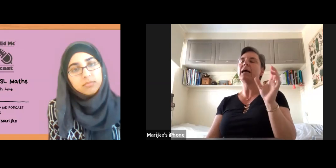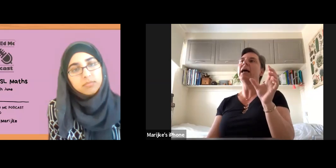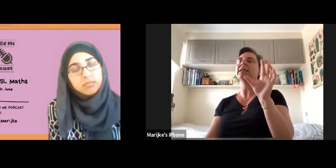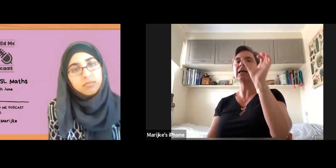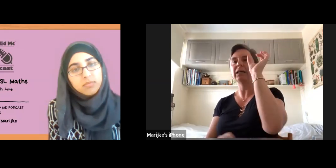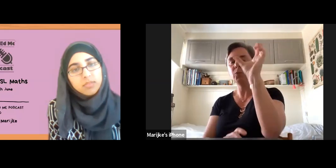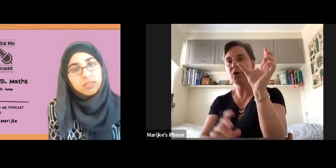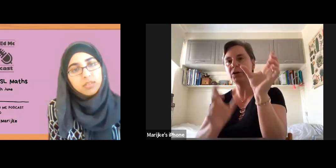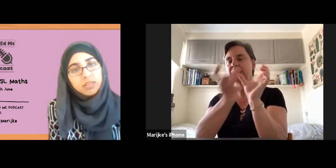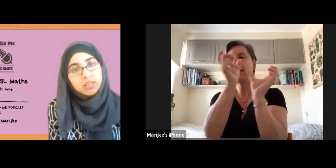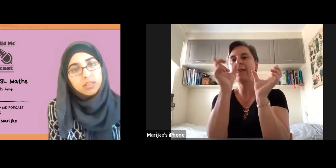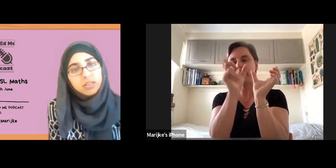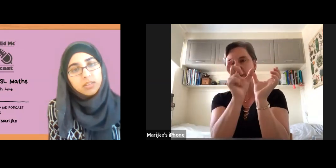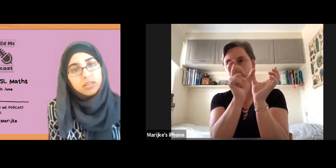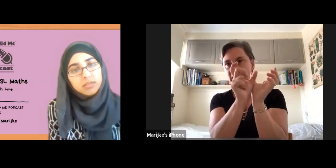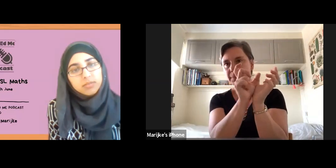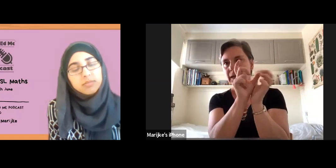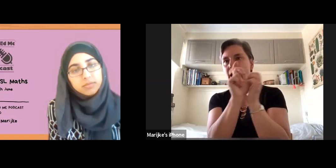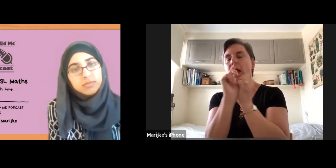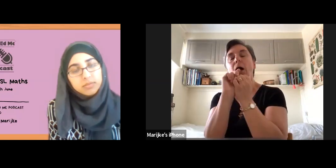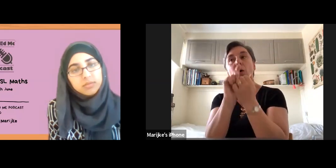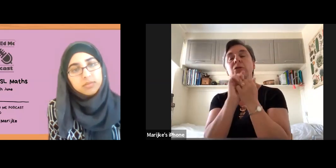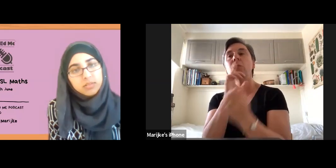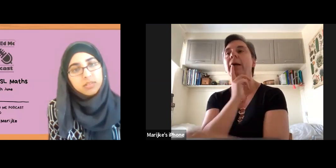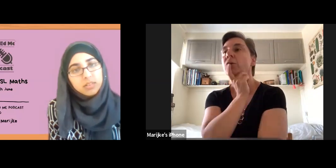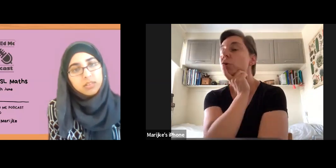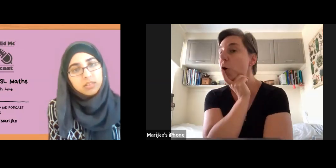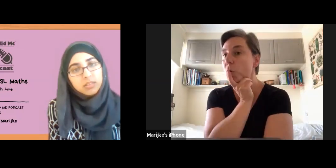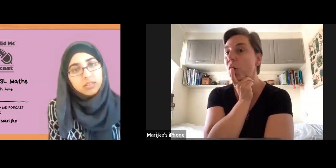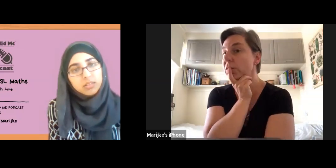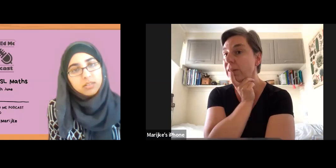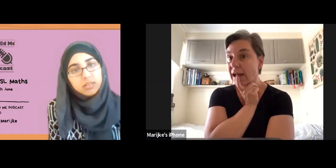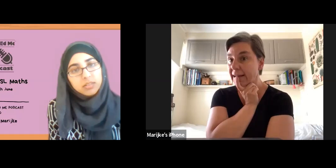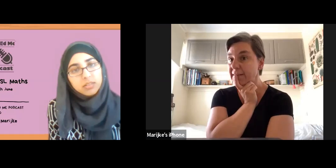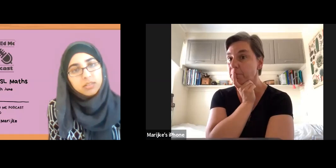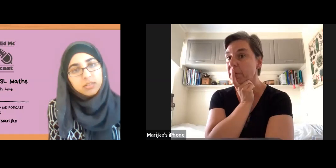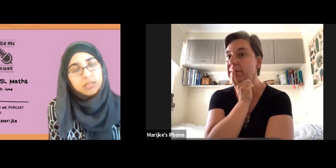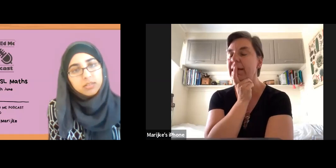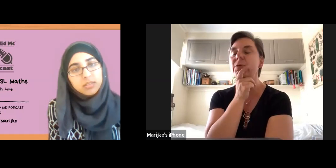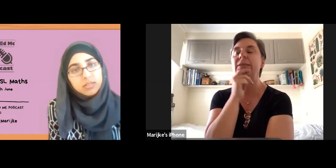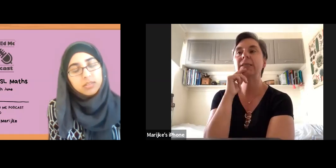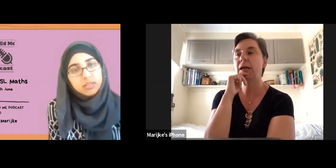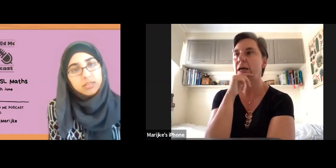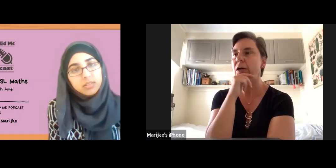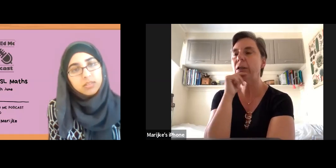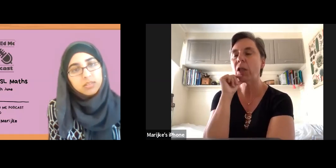had the words and the picture. Also, when you go online, there is a lot